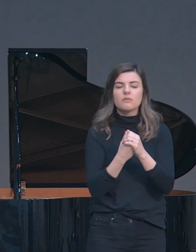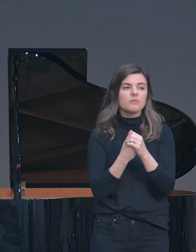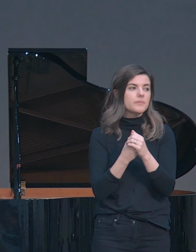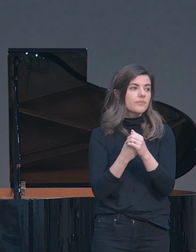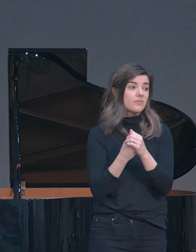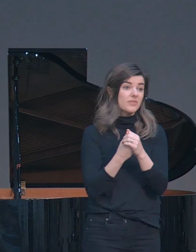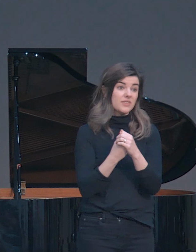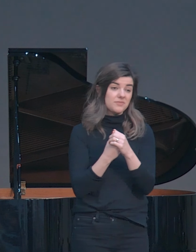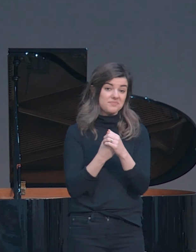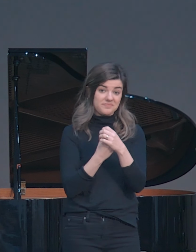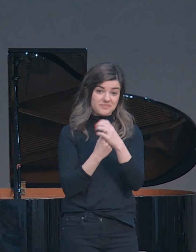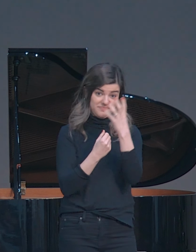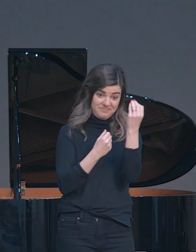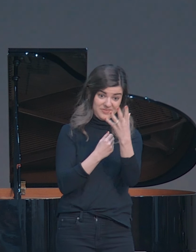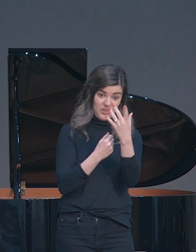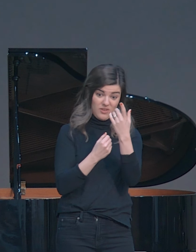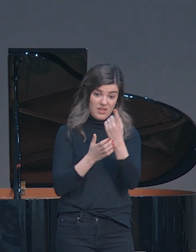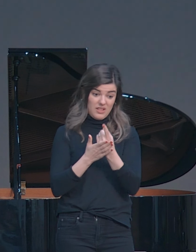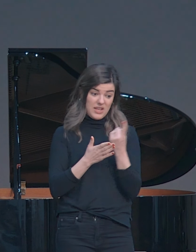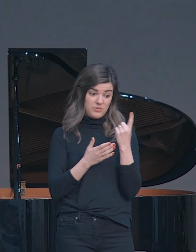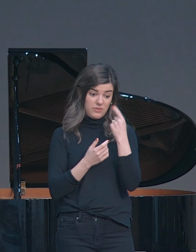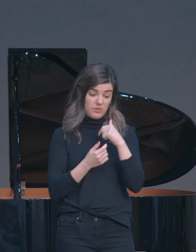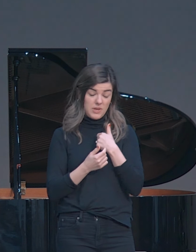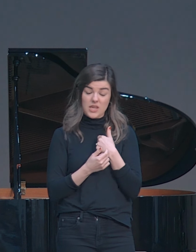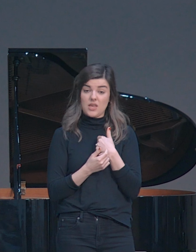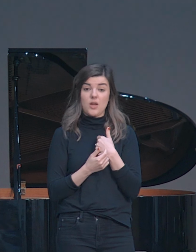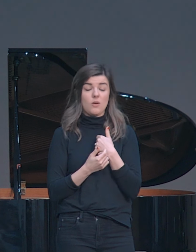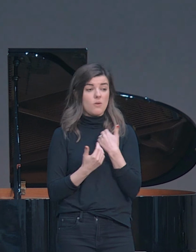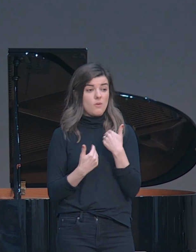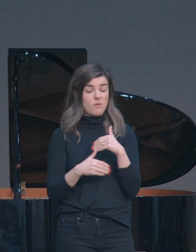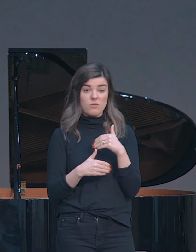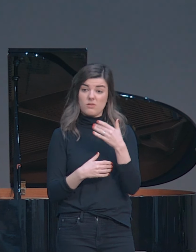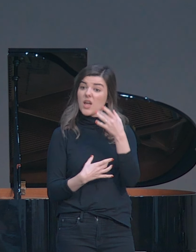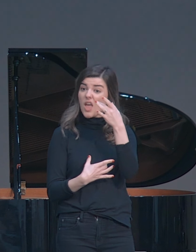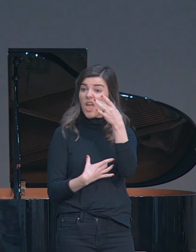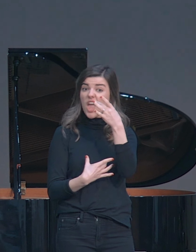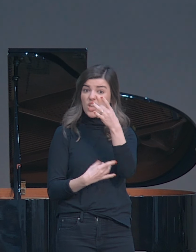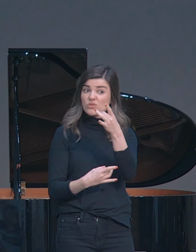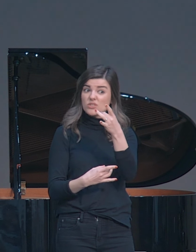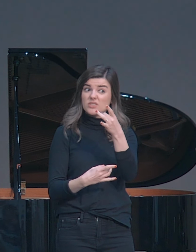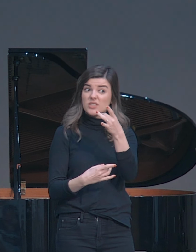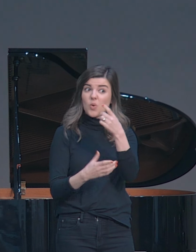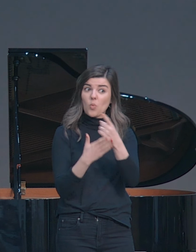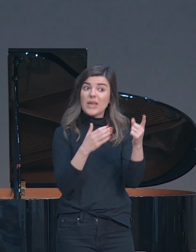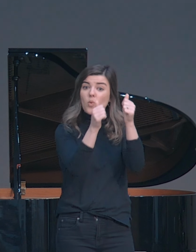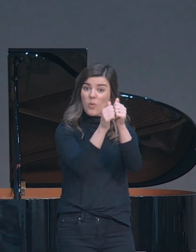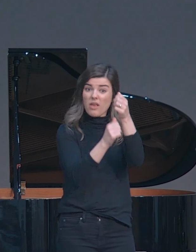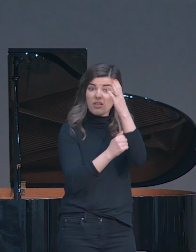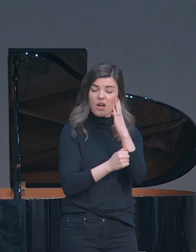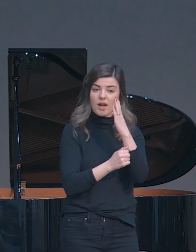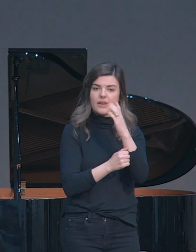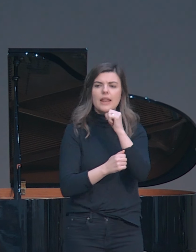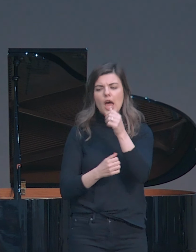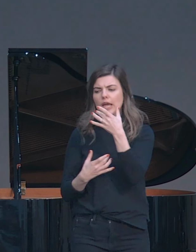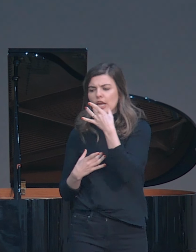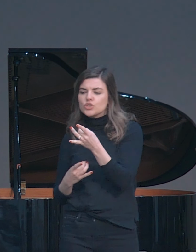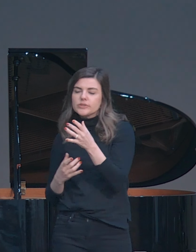I will say this last week for me has been a very interesting week with God. Not